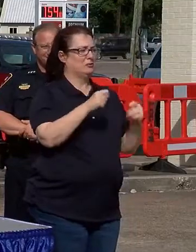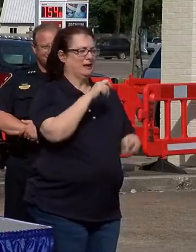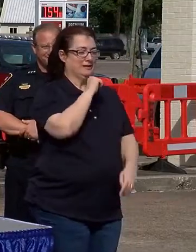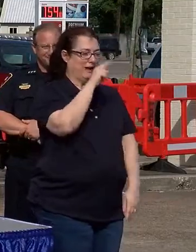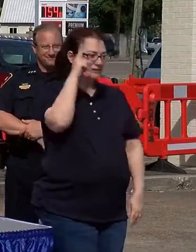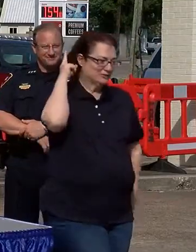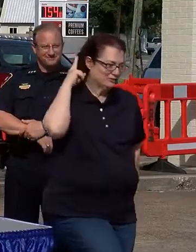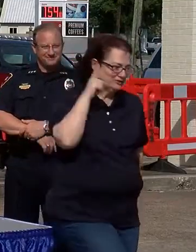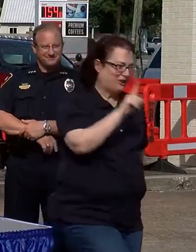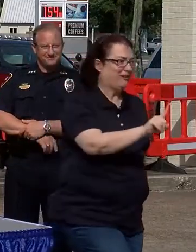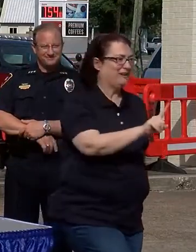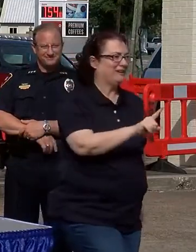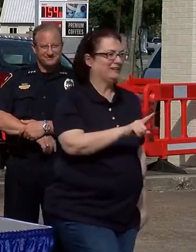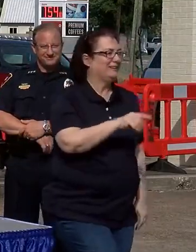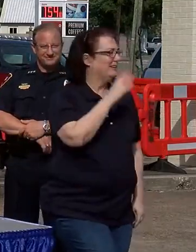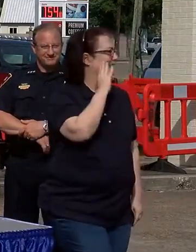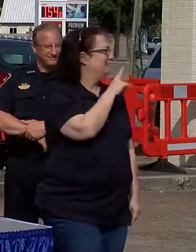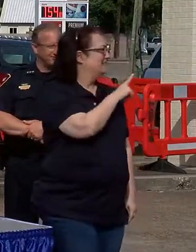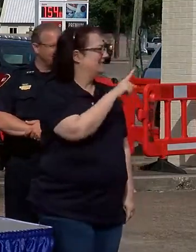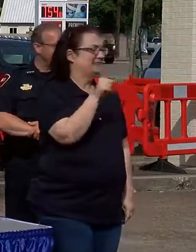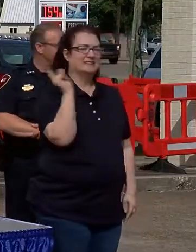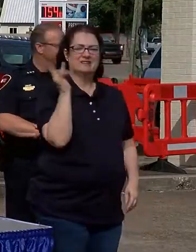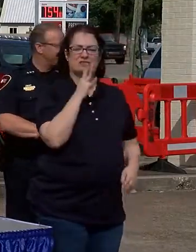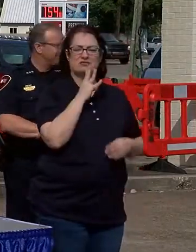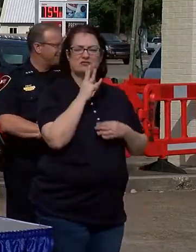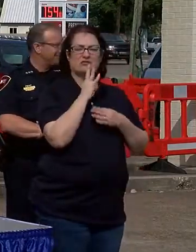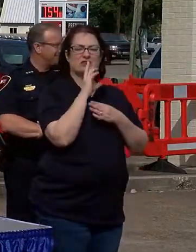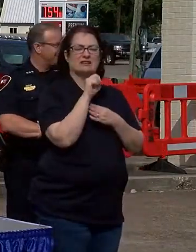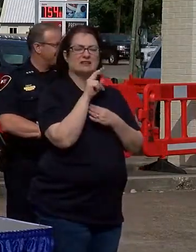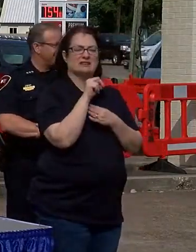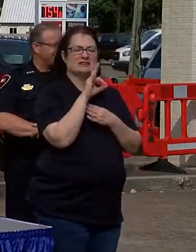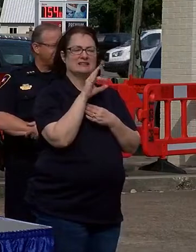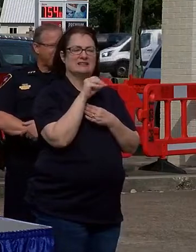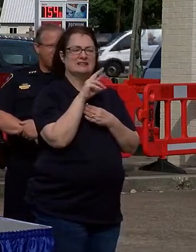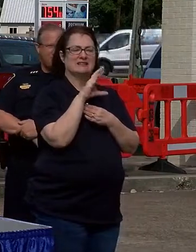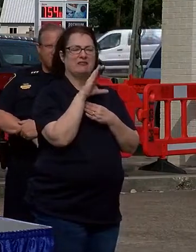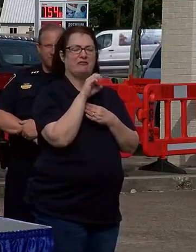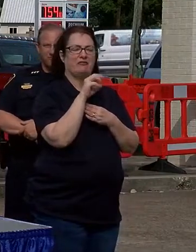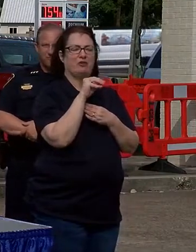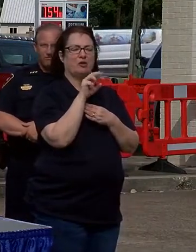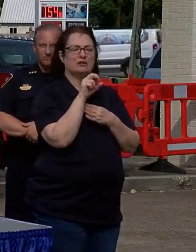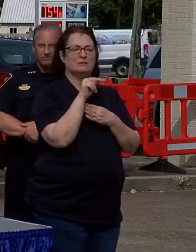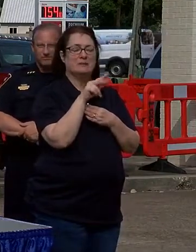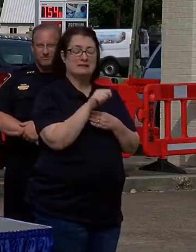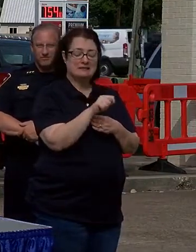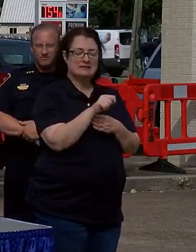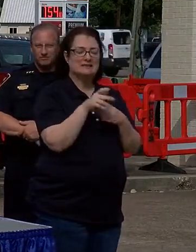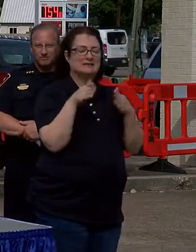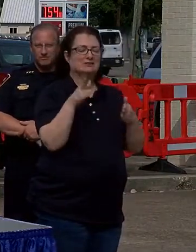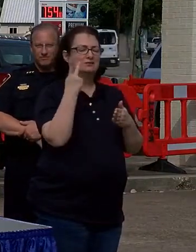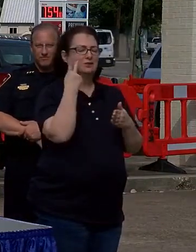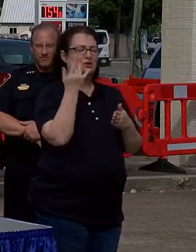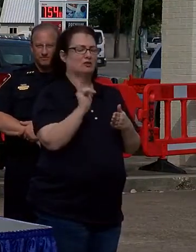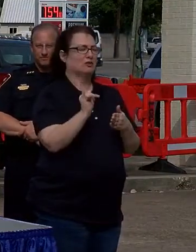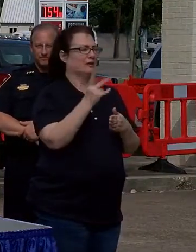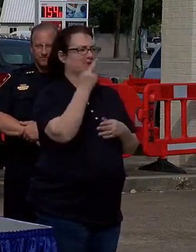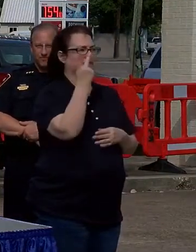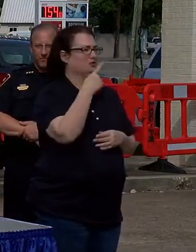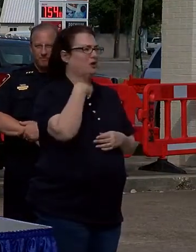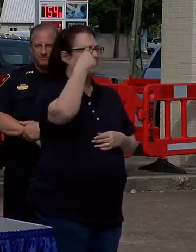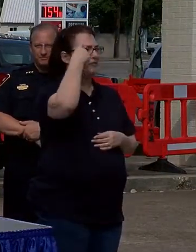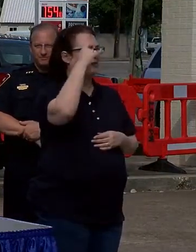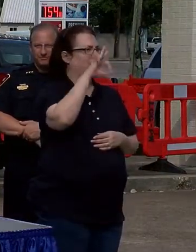forward. That's okay. And break Just come this take the line. mic. So I'm asking. You mentioned. Okay, well, enforcement mechanisms. There's two right off the top of my